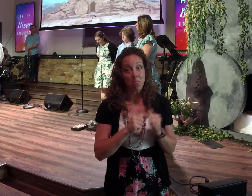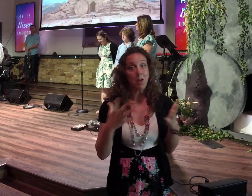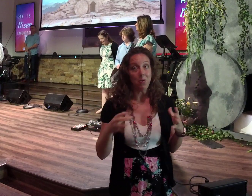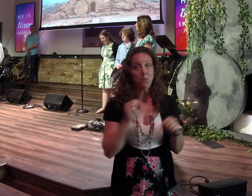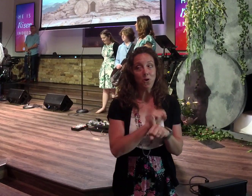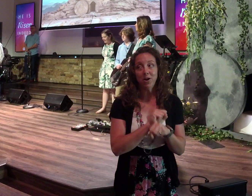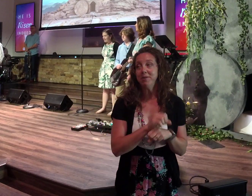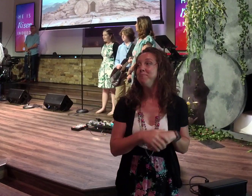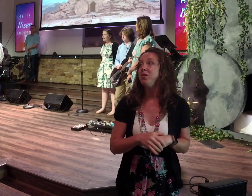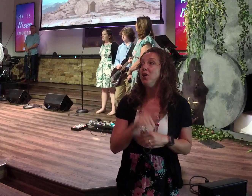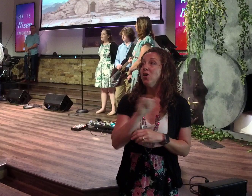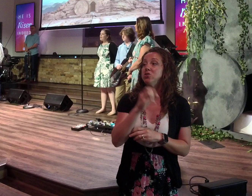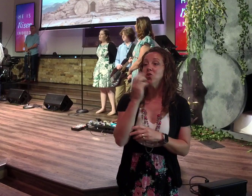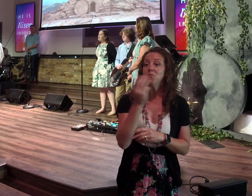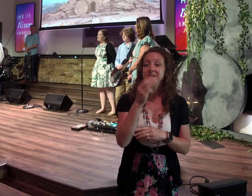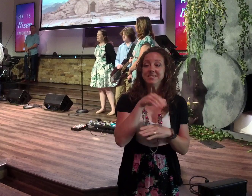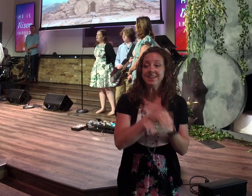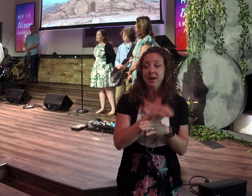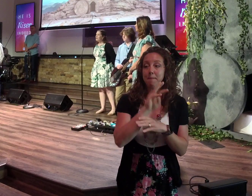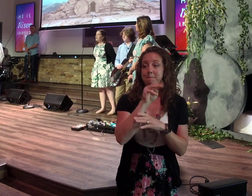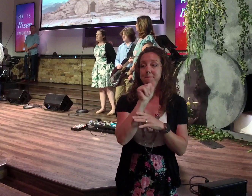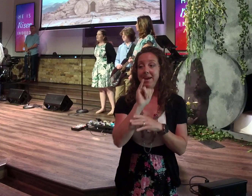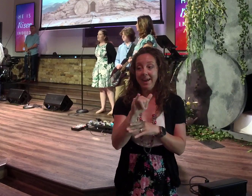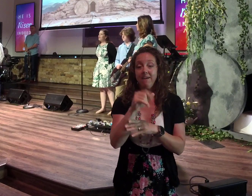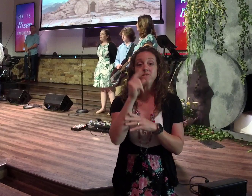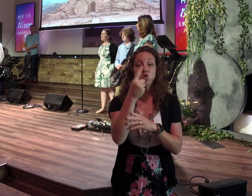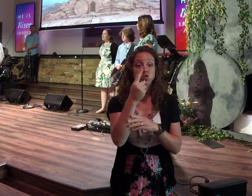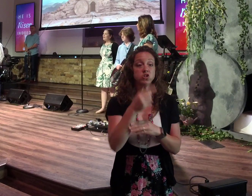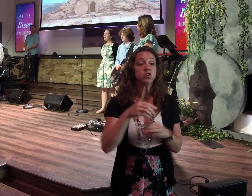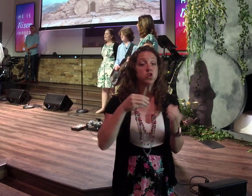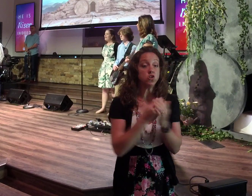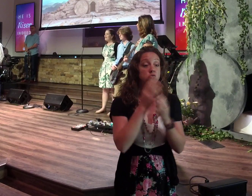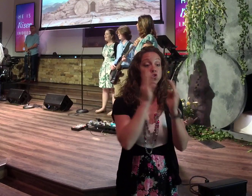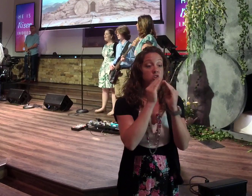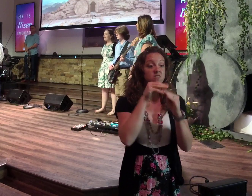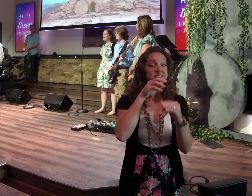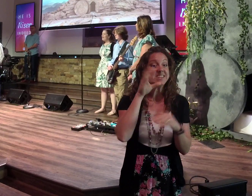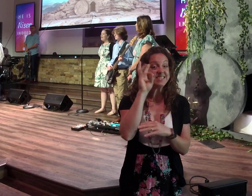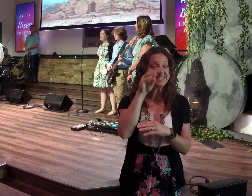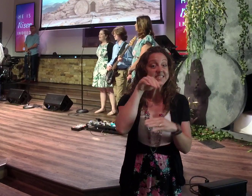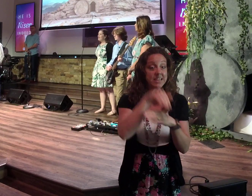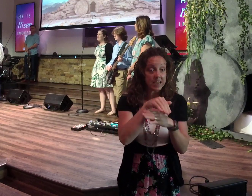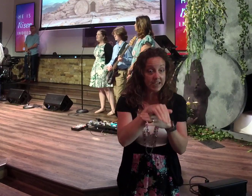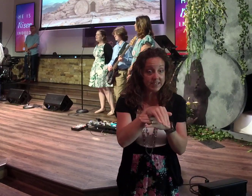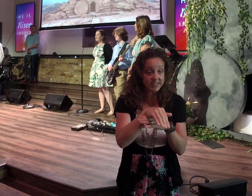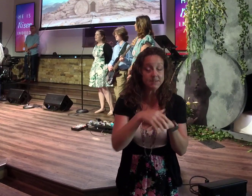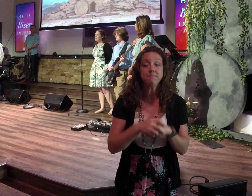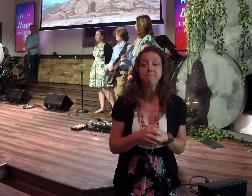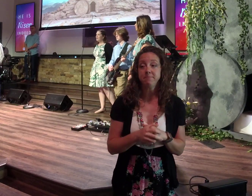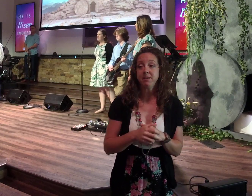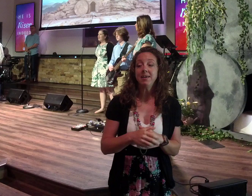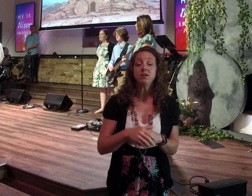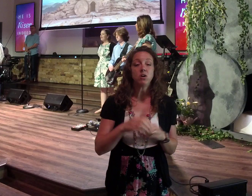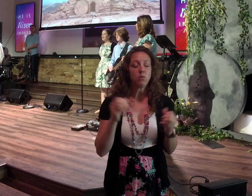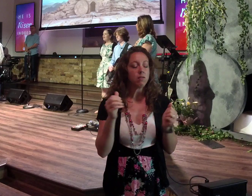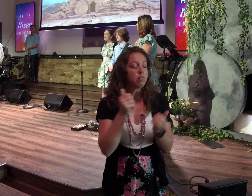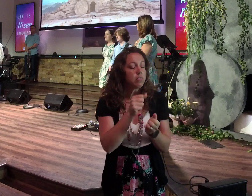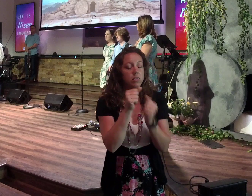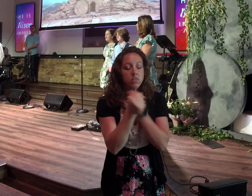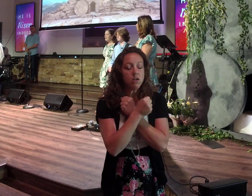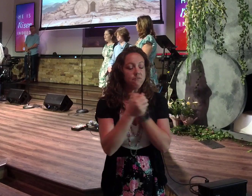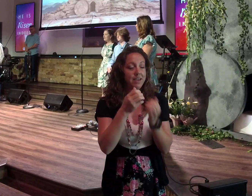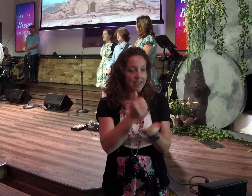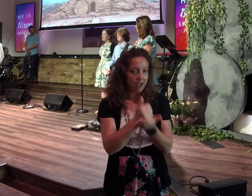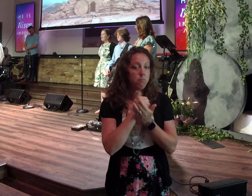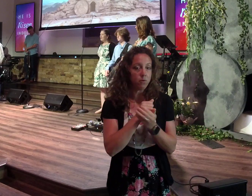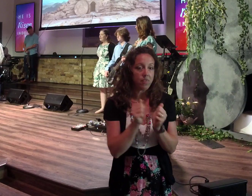One more, Wednesday night, May 1st, we're going to be starting a Wednesday night service at 6 p.m. We would love to see you there. Love to have you a part of that as well. Let's pray.